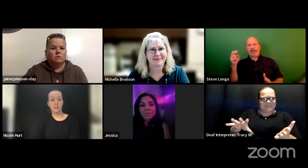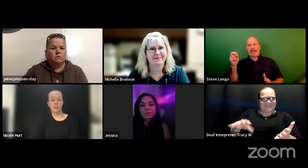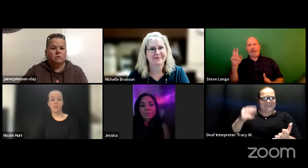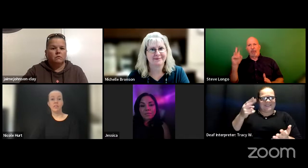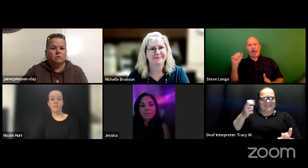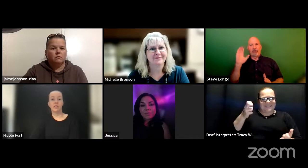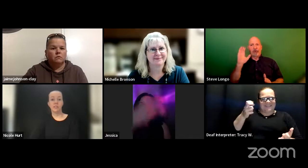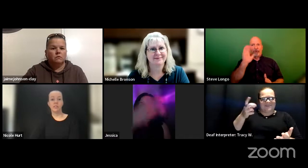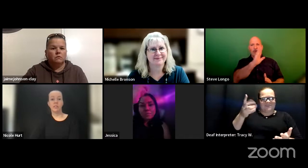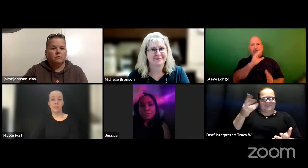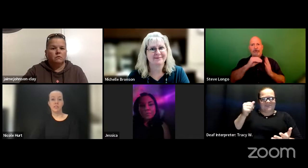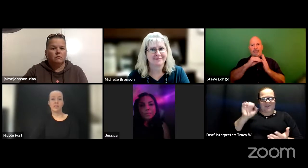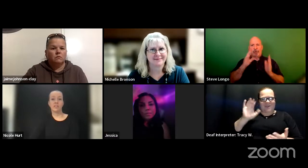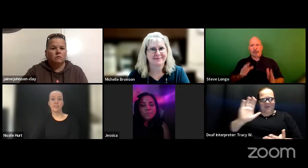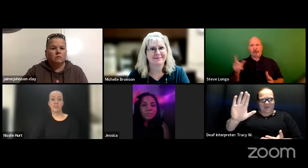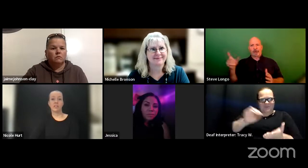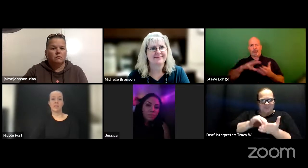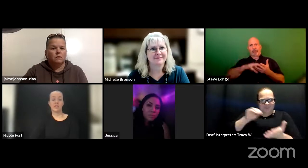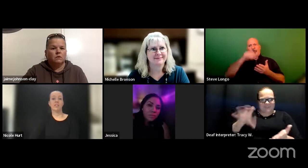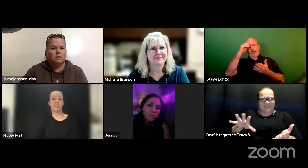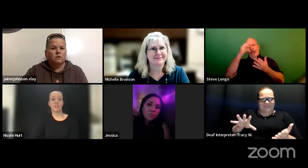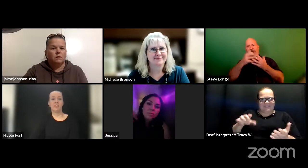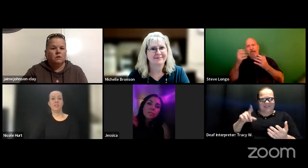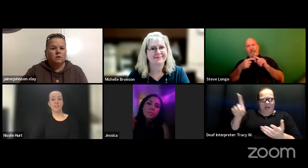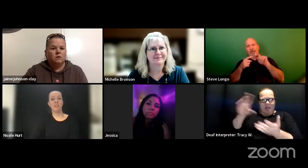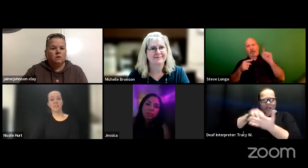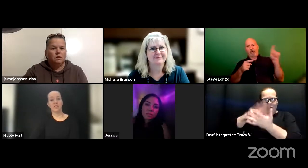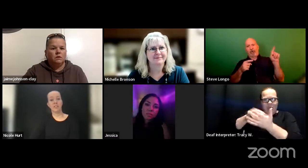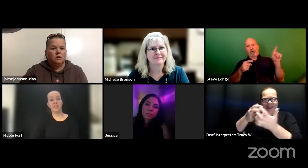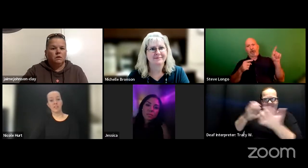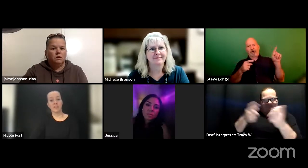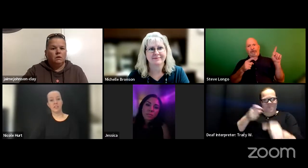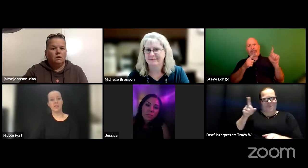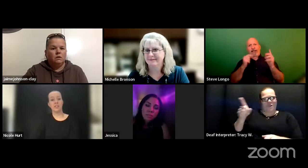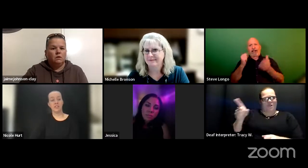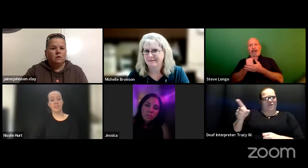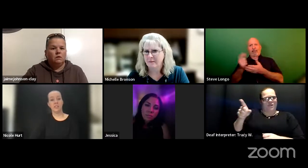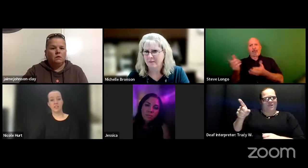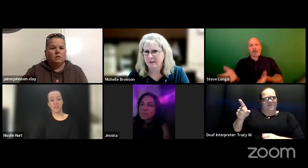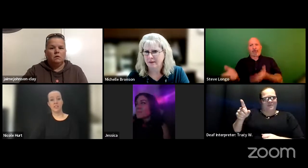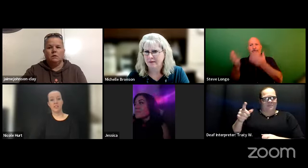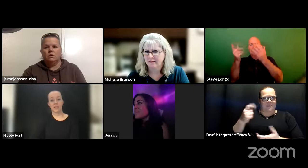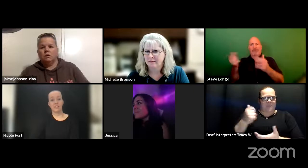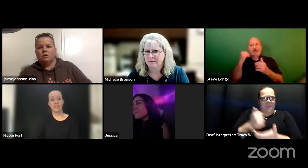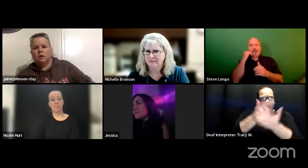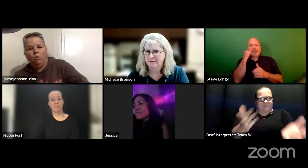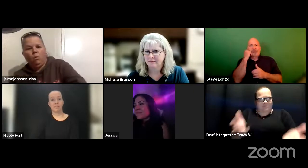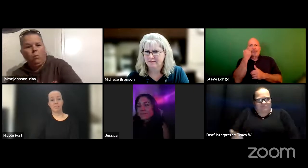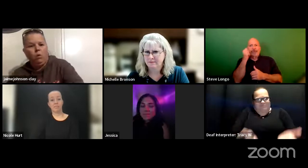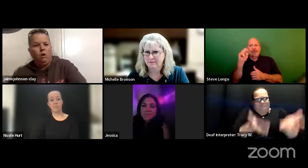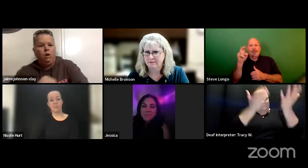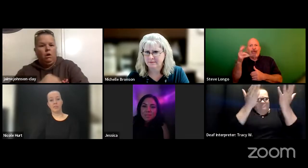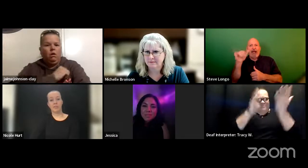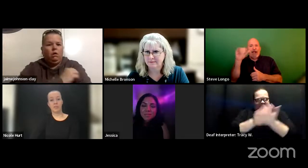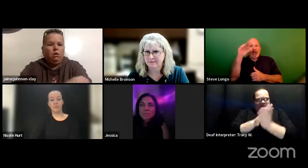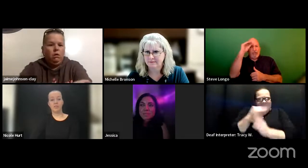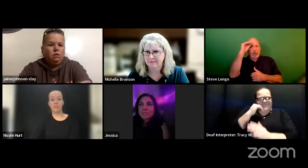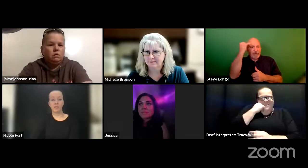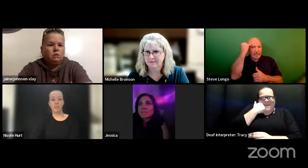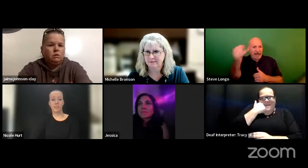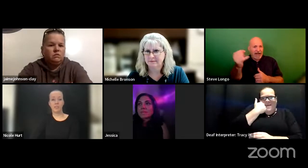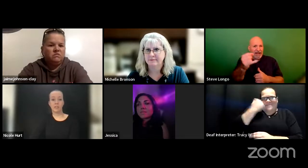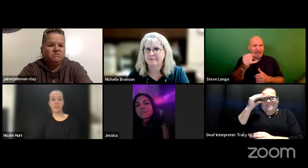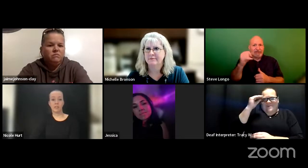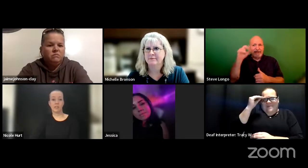He was a student of Rita Corey's and learned much from her. And